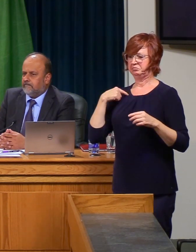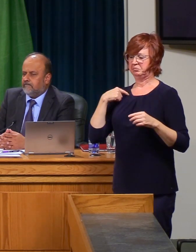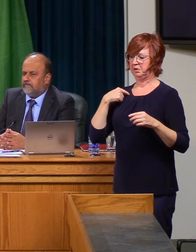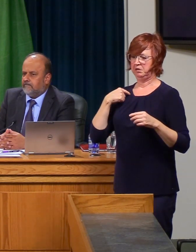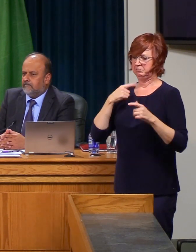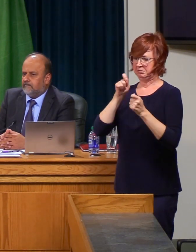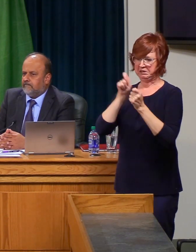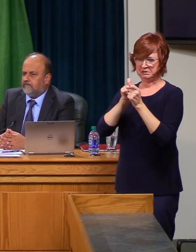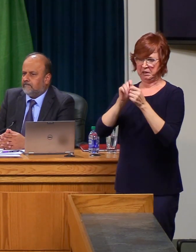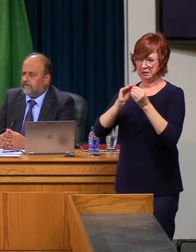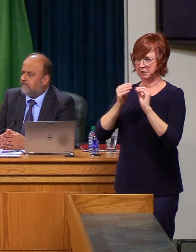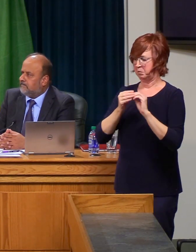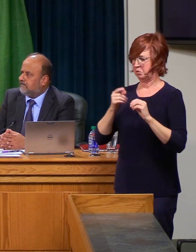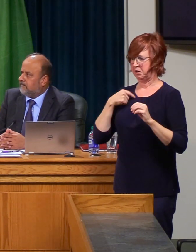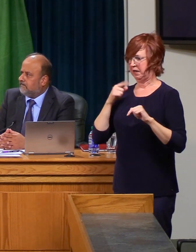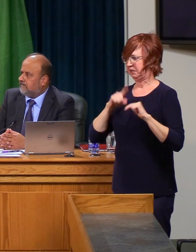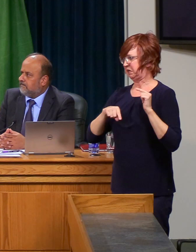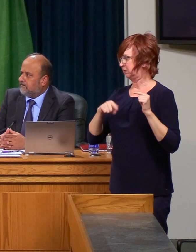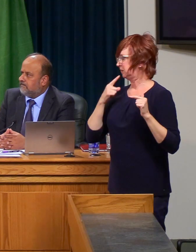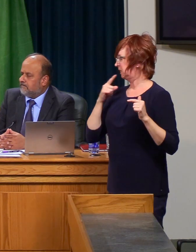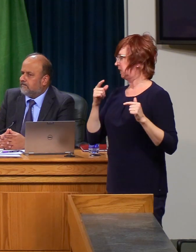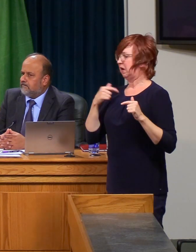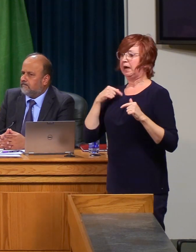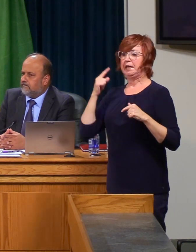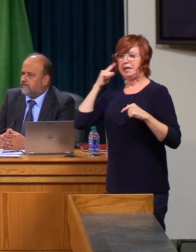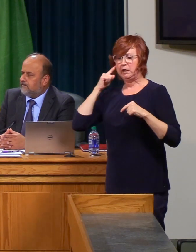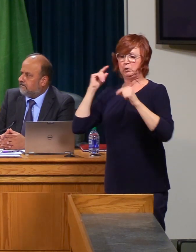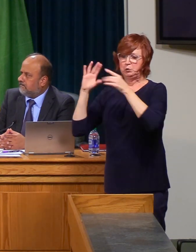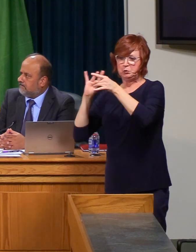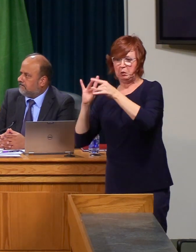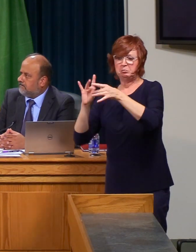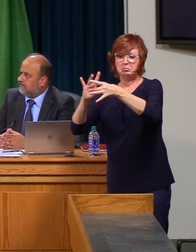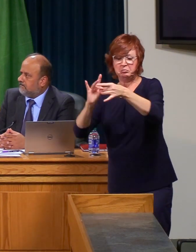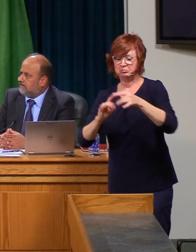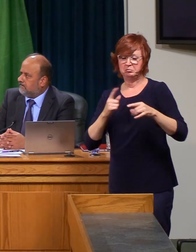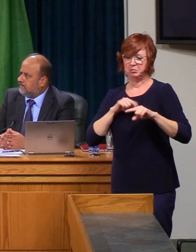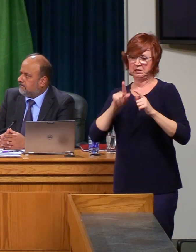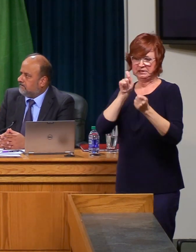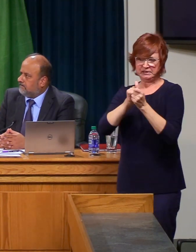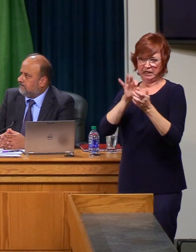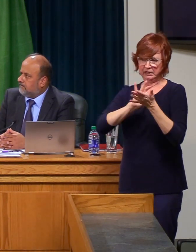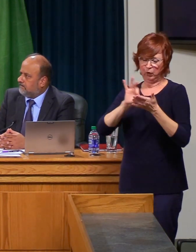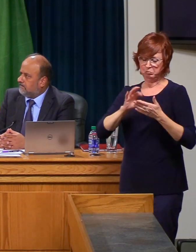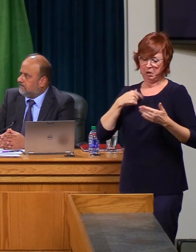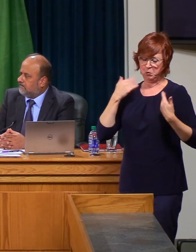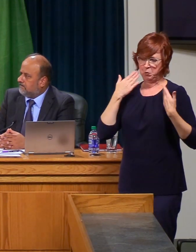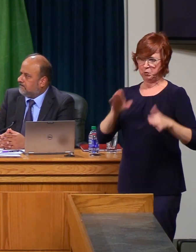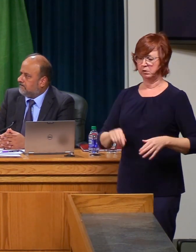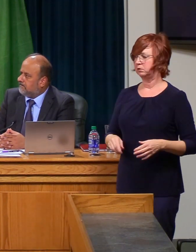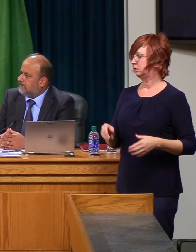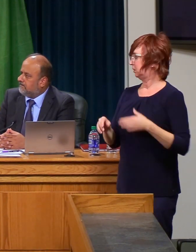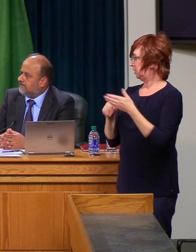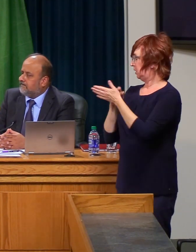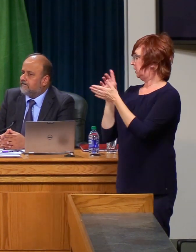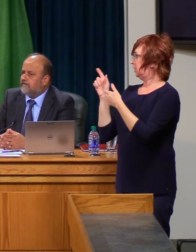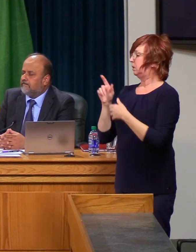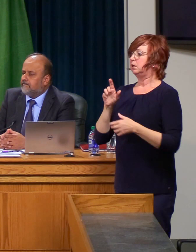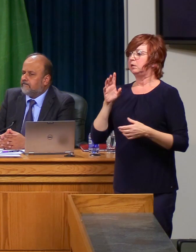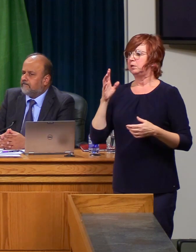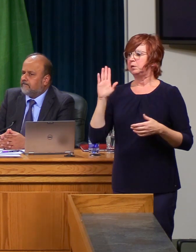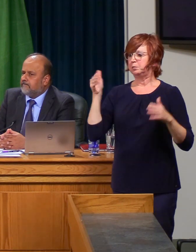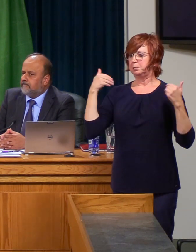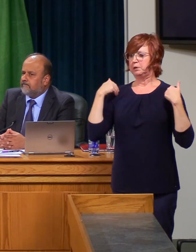anecdotal. I don't know if you would like to speak to that, Minister Reiter or Dr. Shahab. I would say the same. Most of what we've heard has been